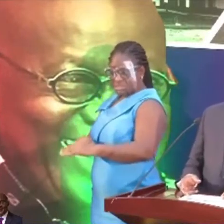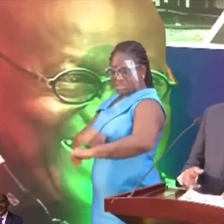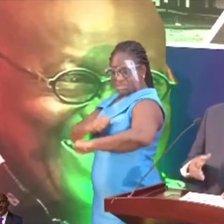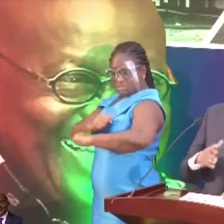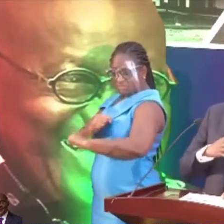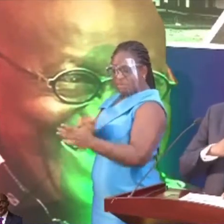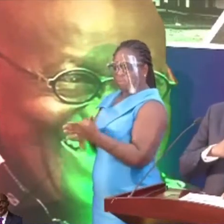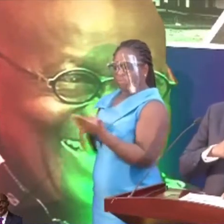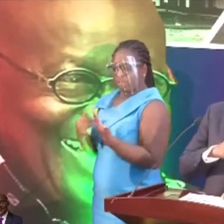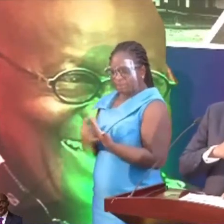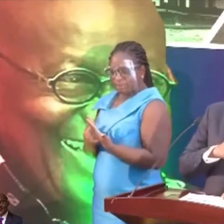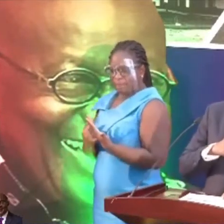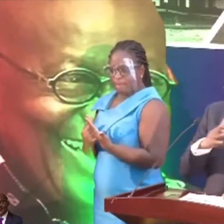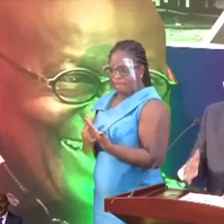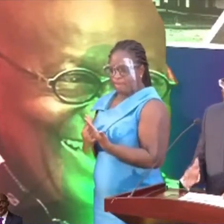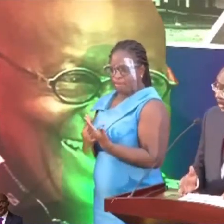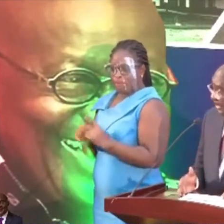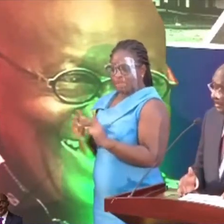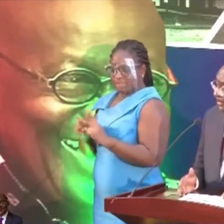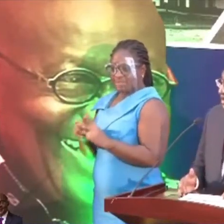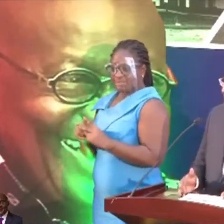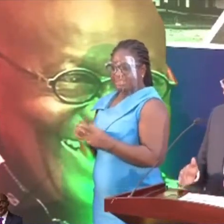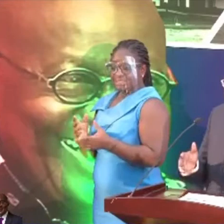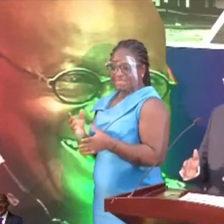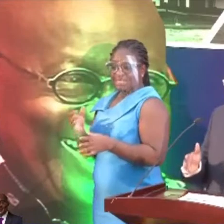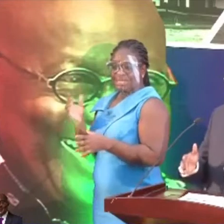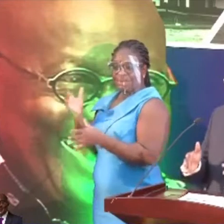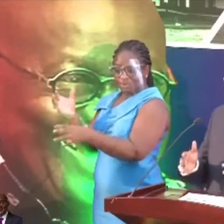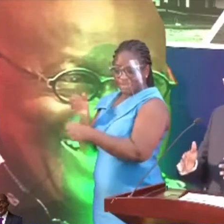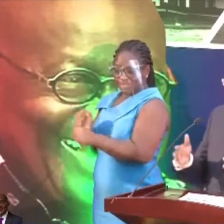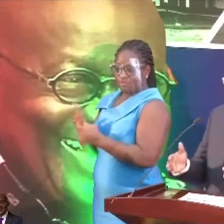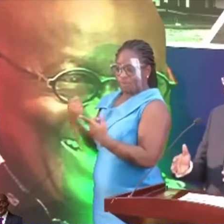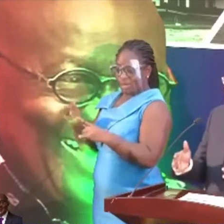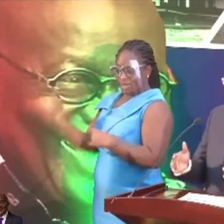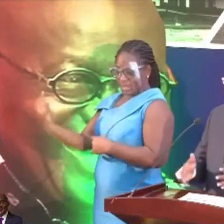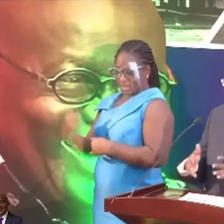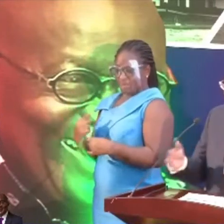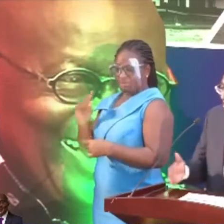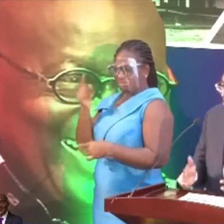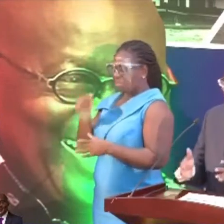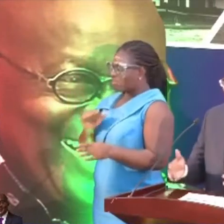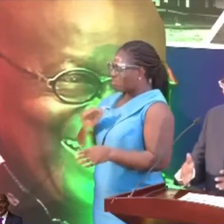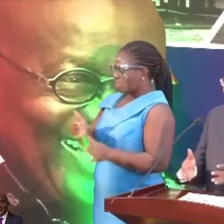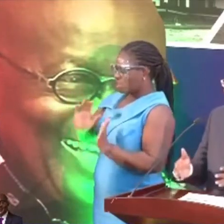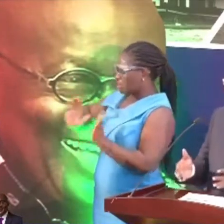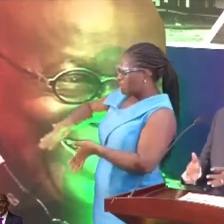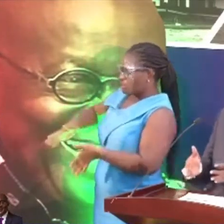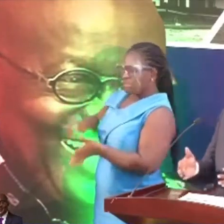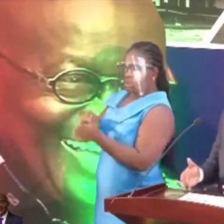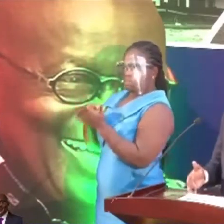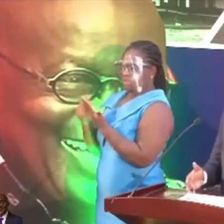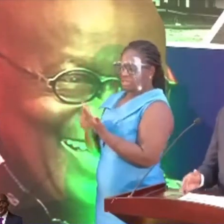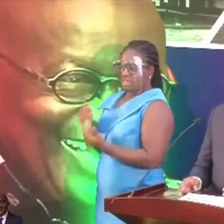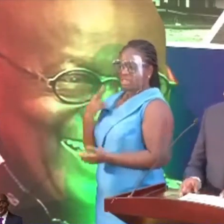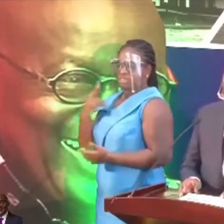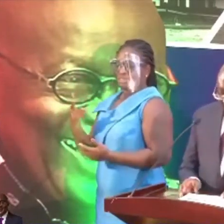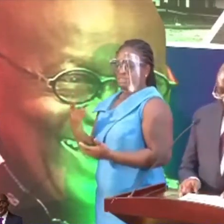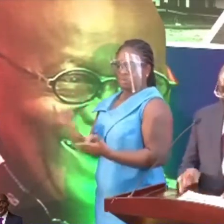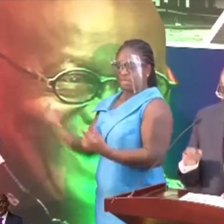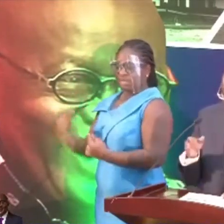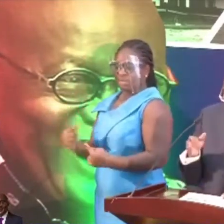that we inherited. Again, this is to say that we are not abandoning projects that we've inherited,